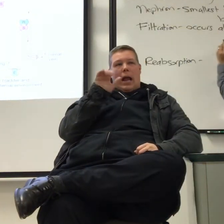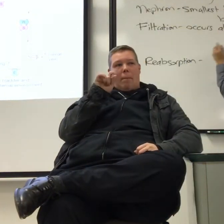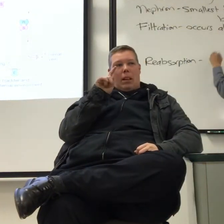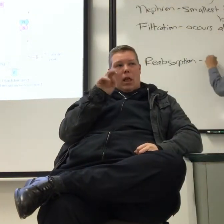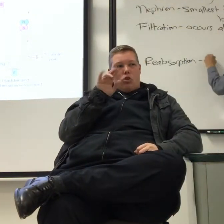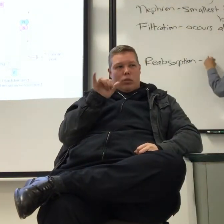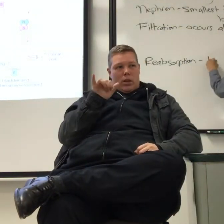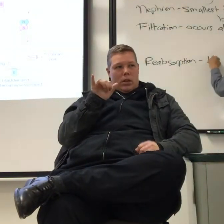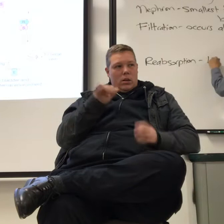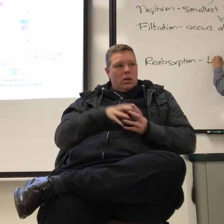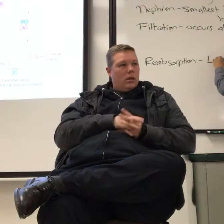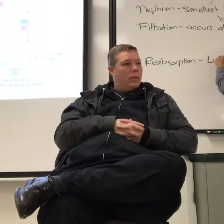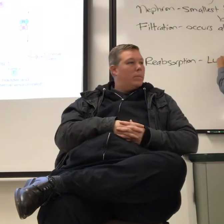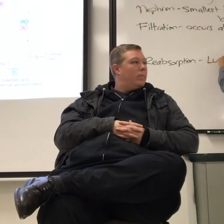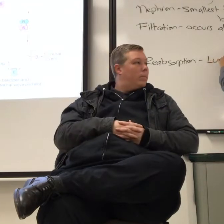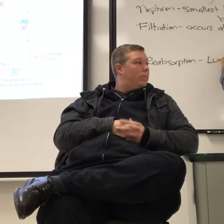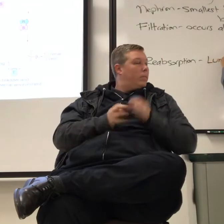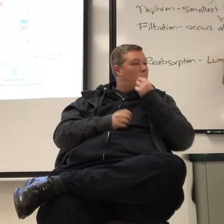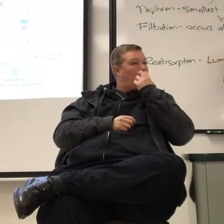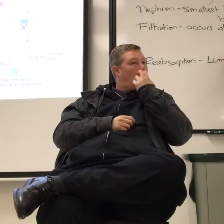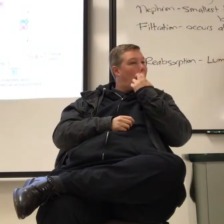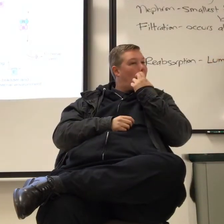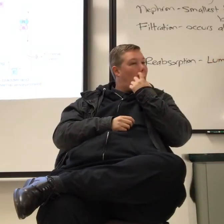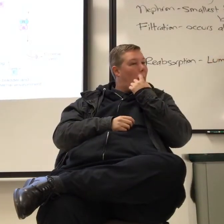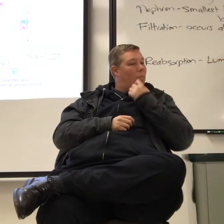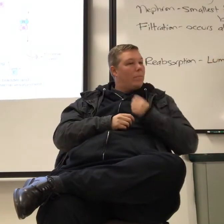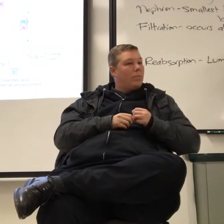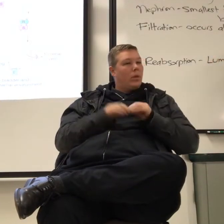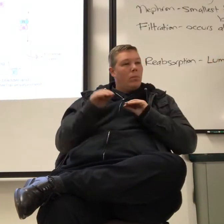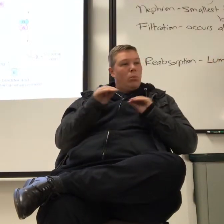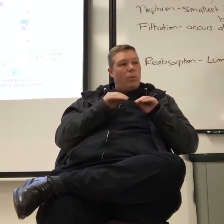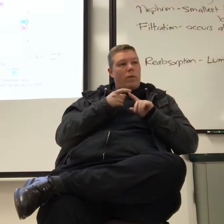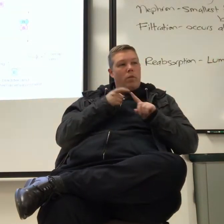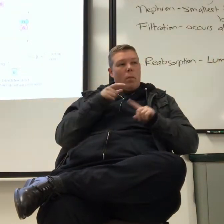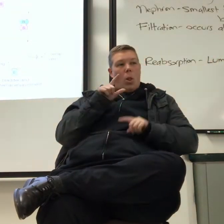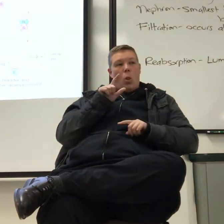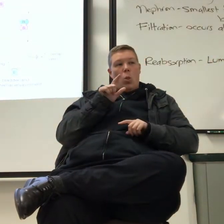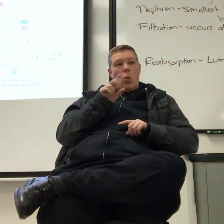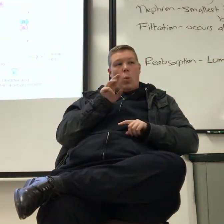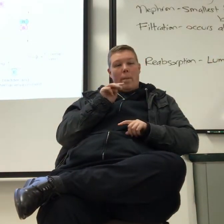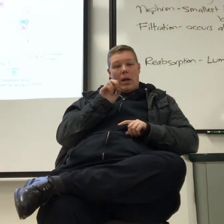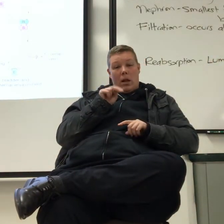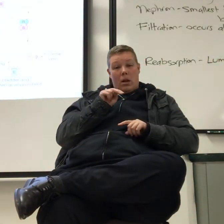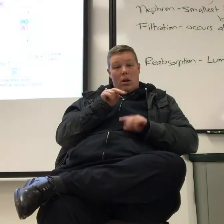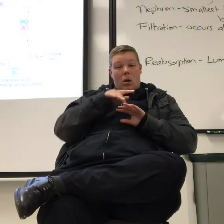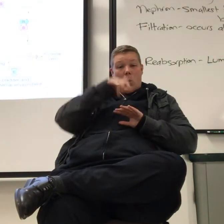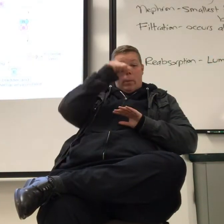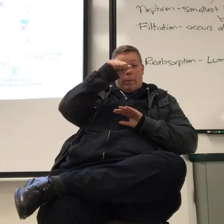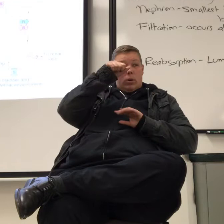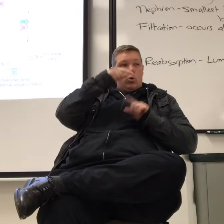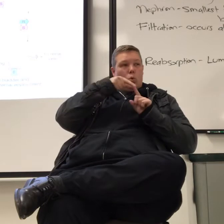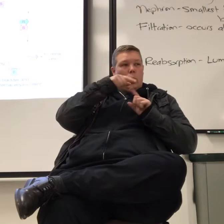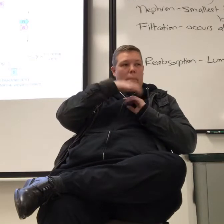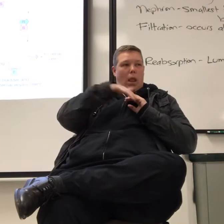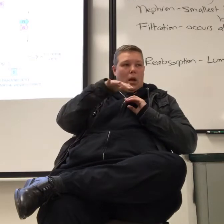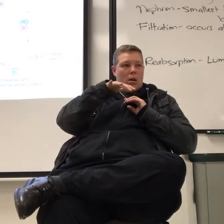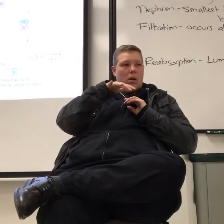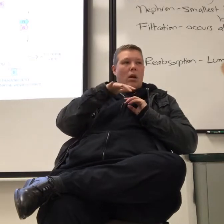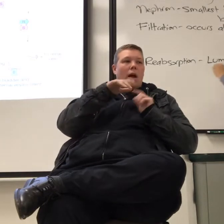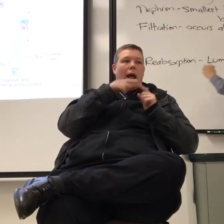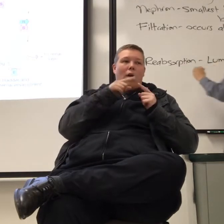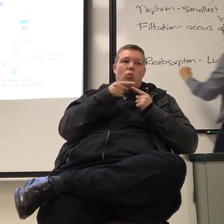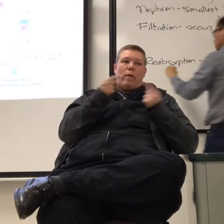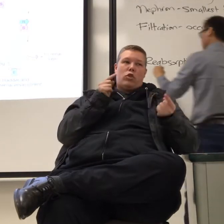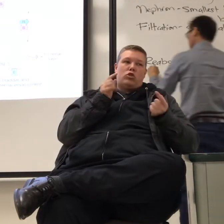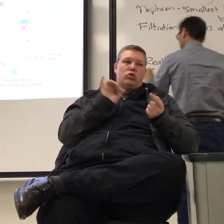So the movement is from lumen of the nephron to blood. And the reverse is true for